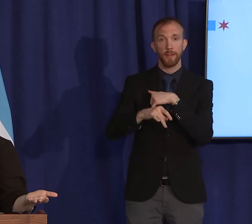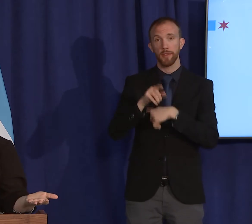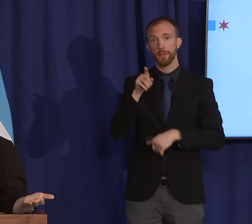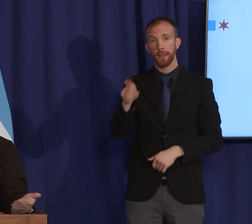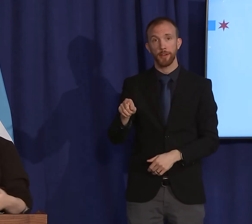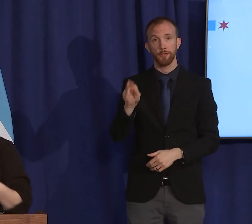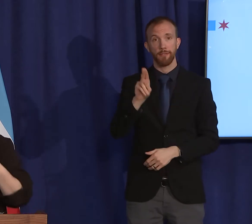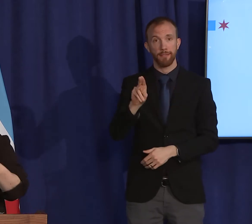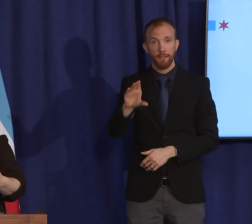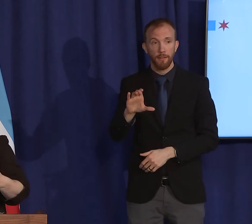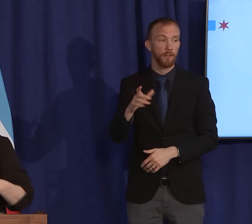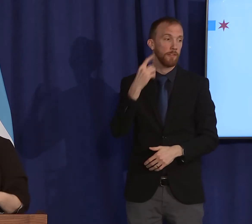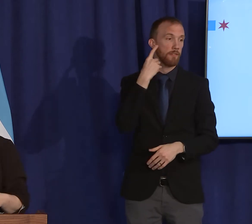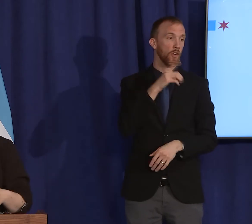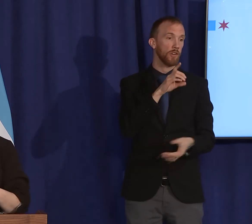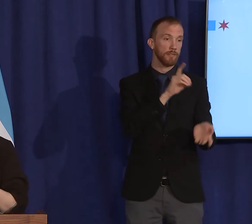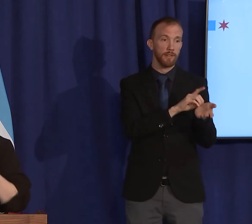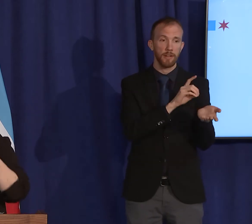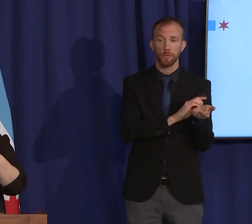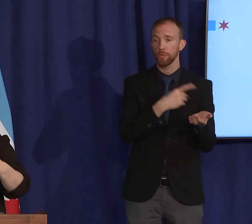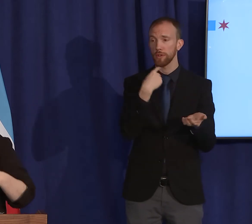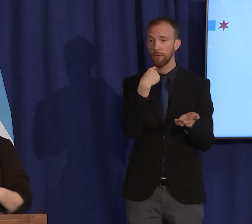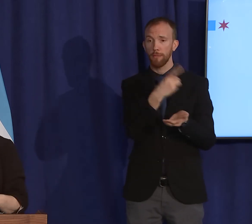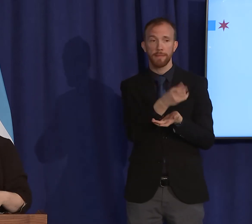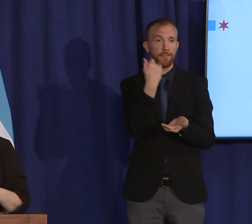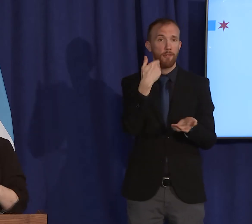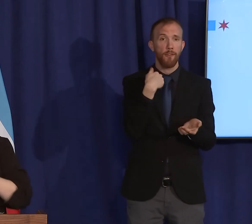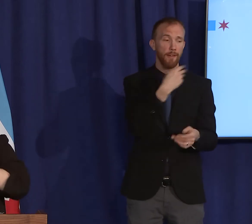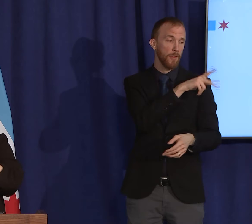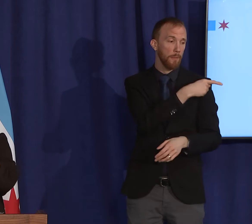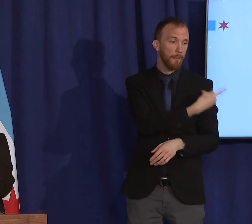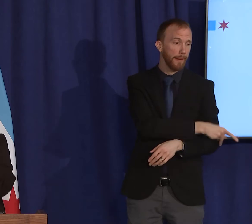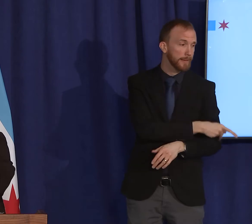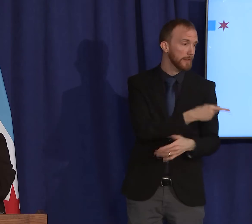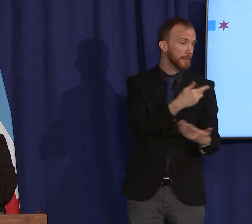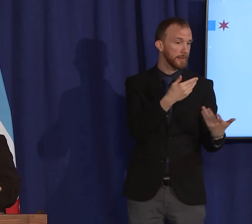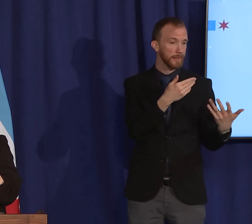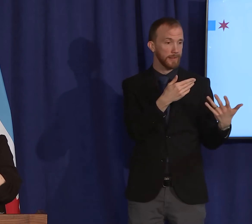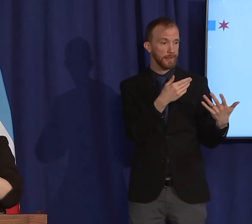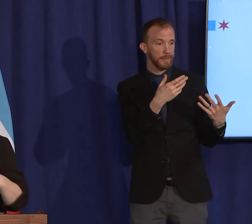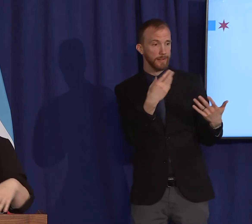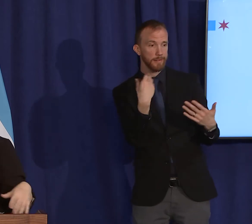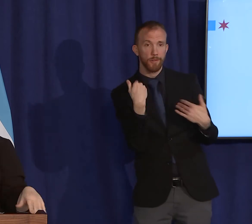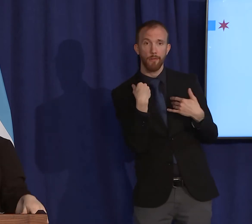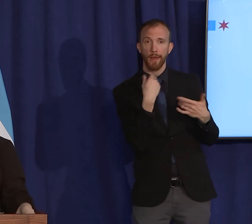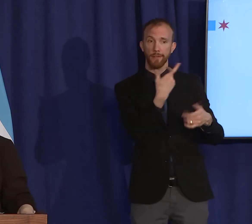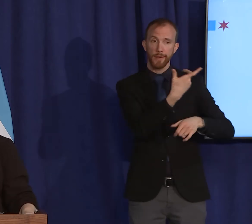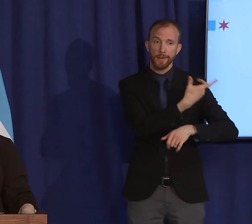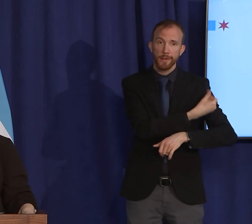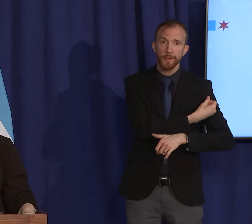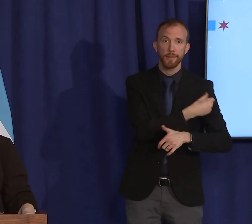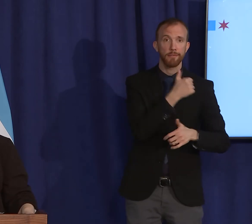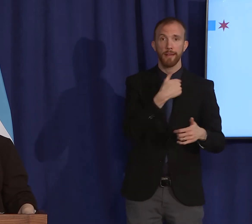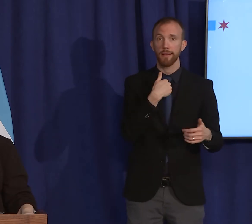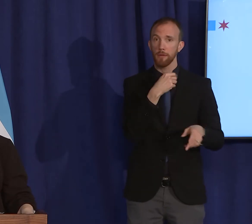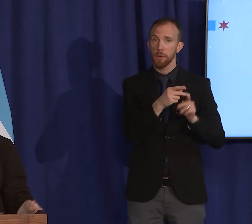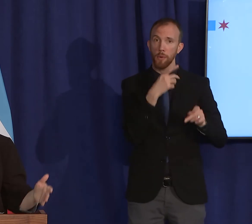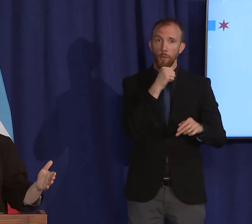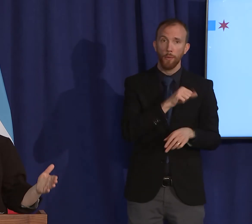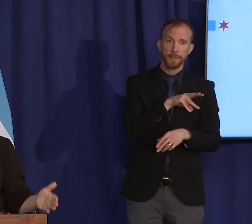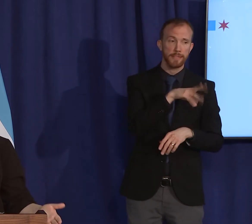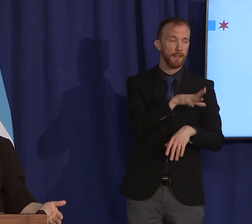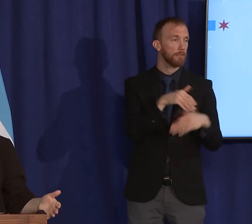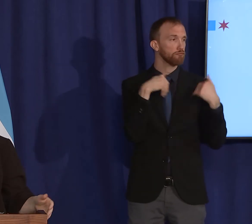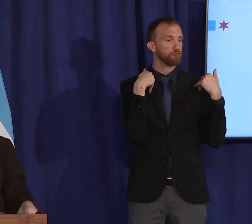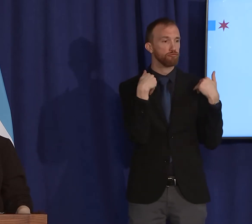our providers. And we've said if you have existing patients and you don't have people over 65, last week and this week, they've started vaccinating those with underlying conditions.